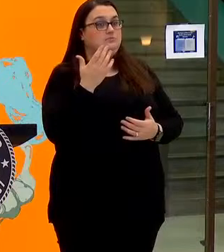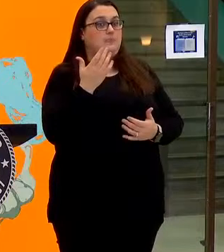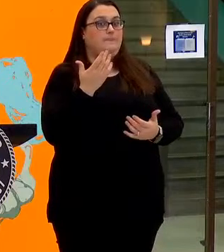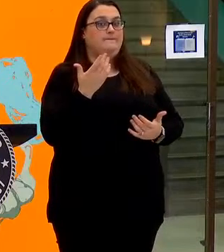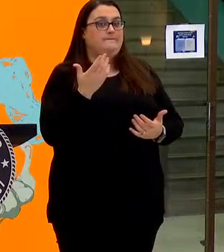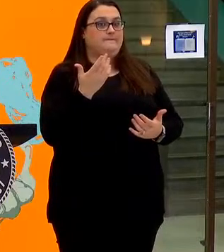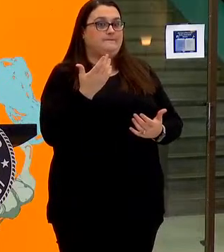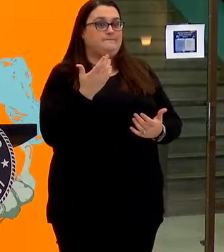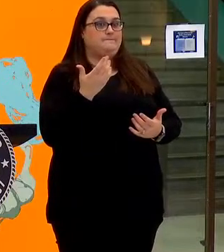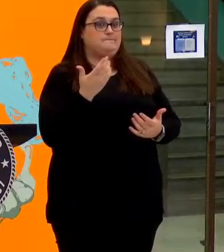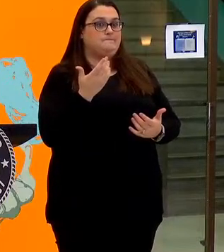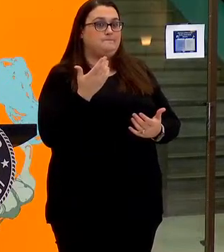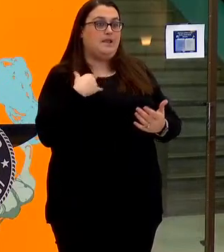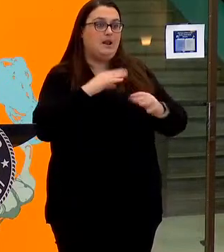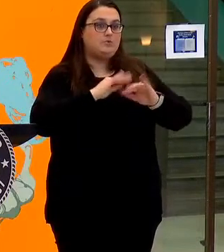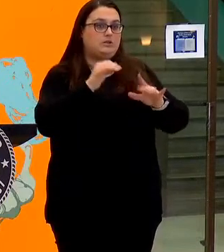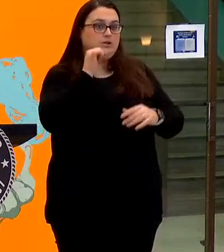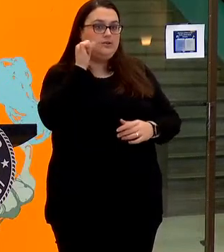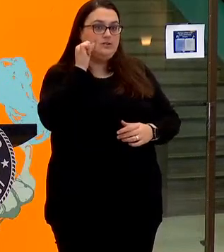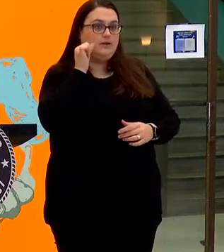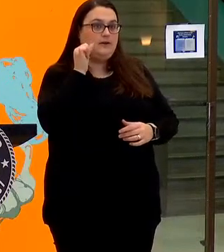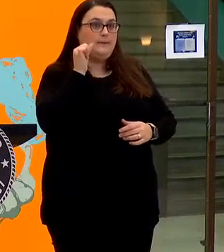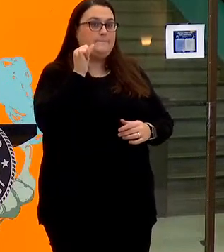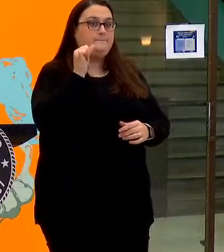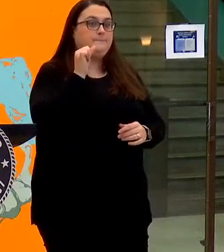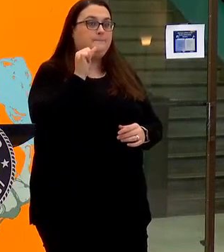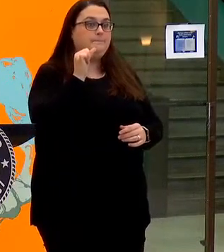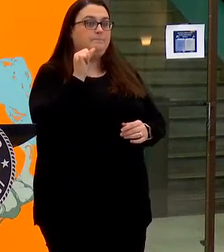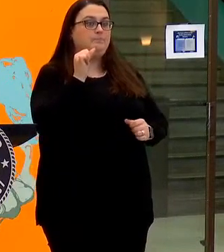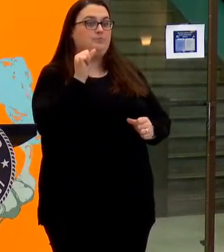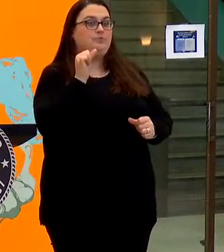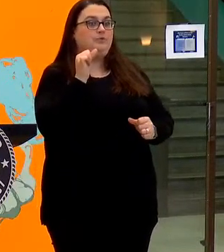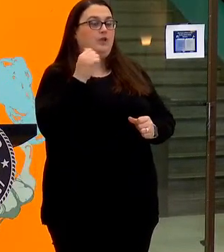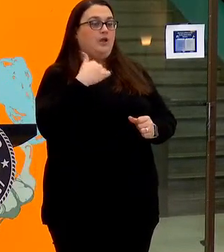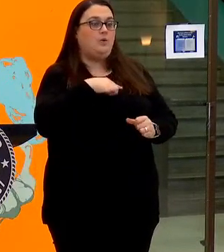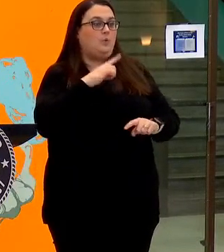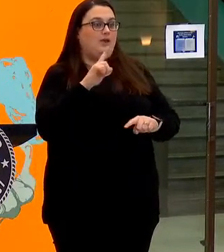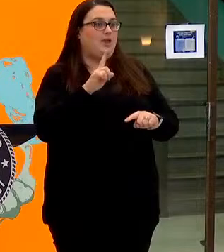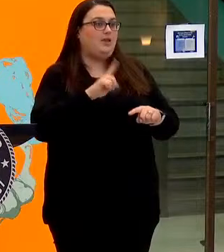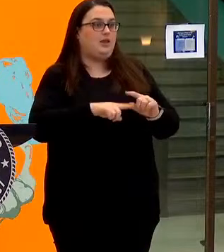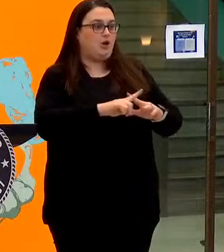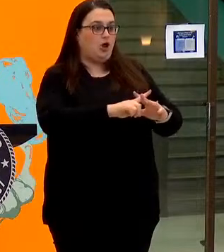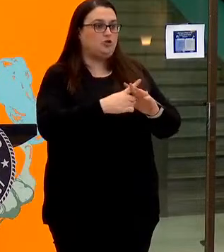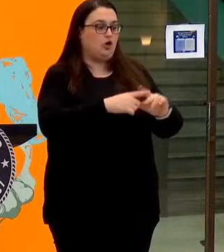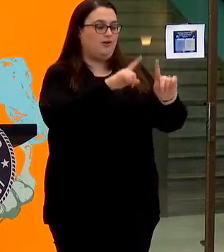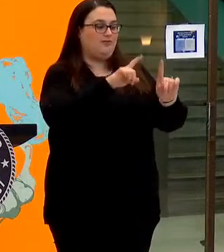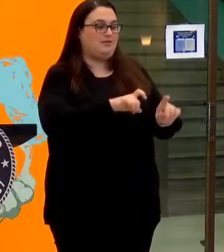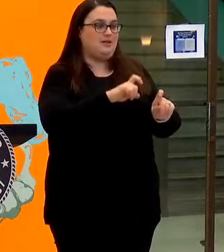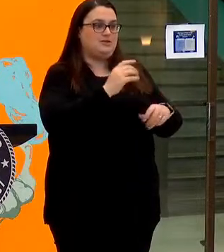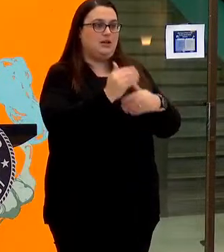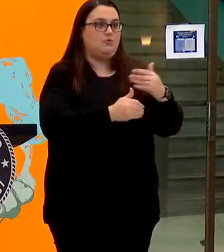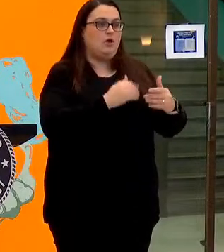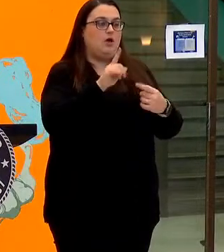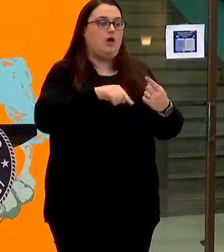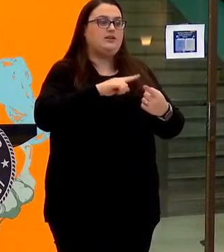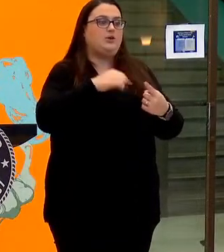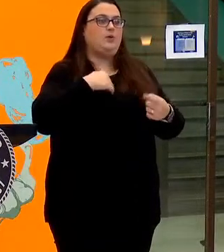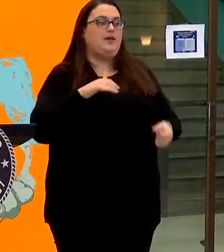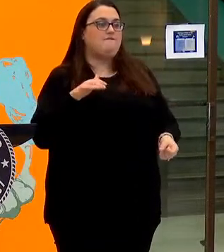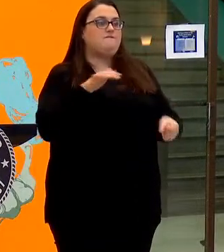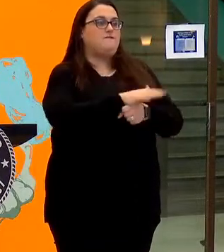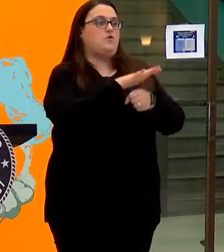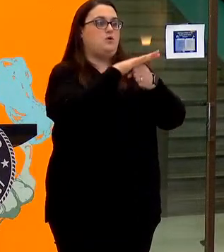I was pretty clear about this yesterday, that we cannot start the testing process until we have